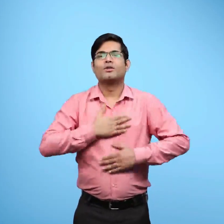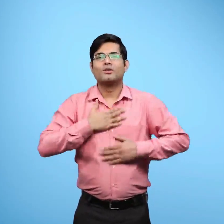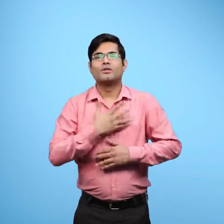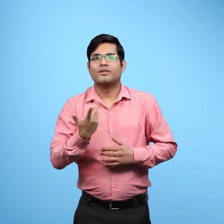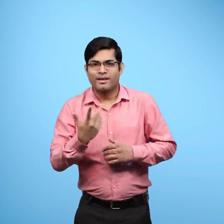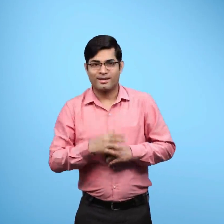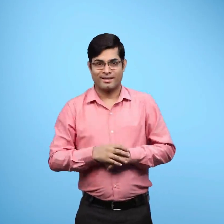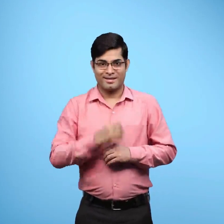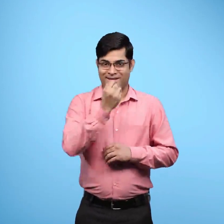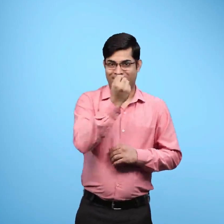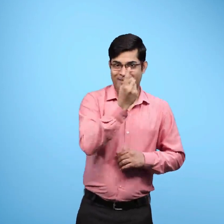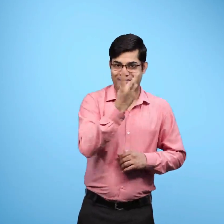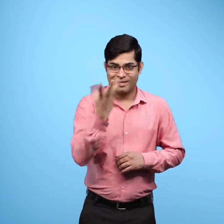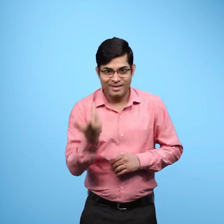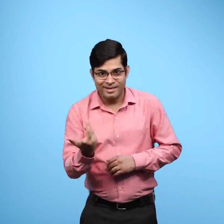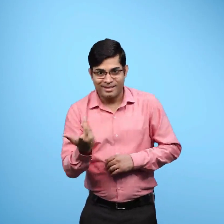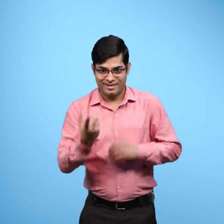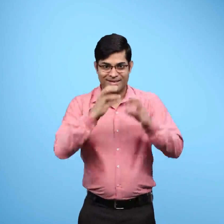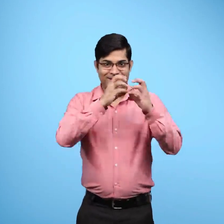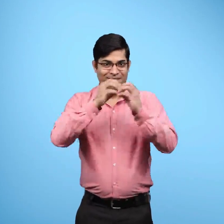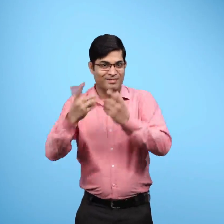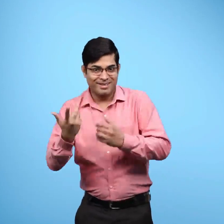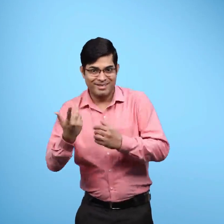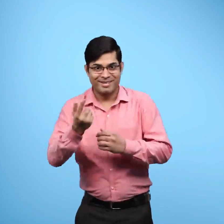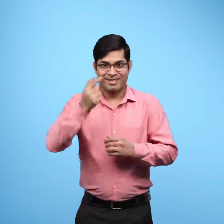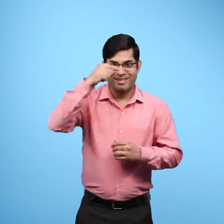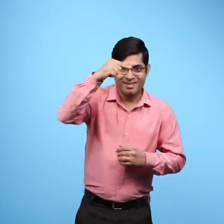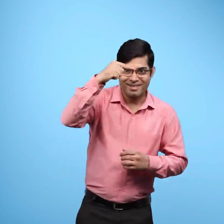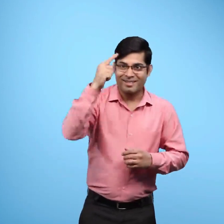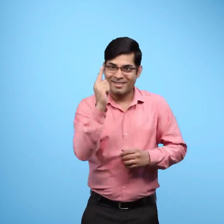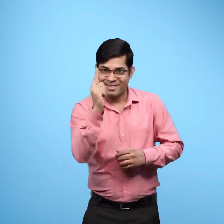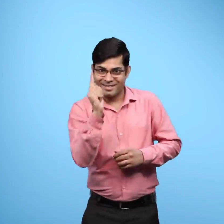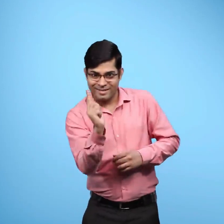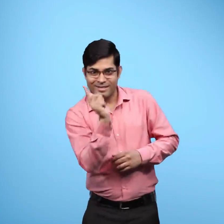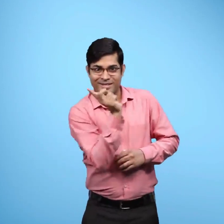Have fun making numbers and letters with these.